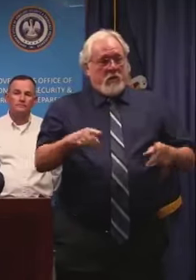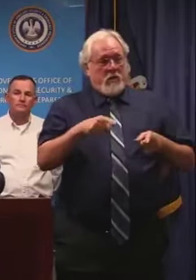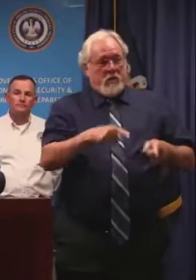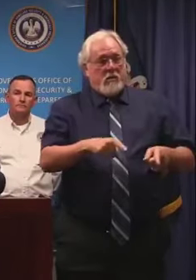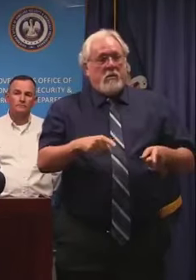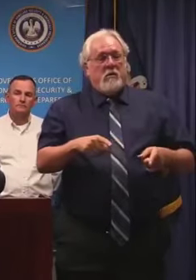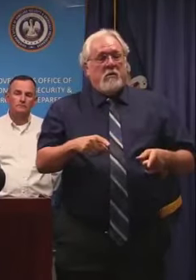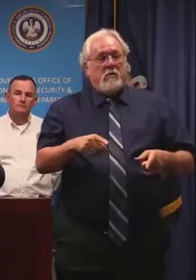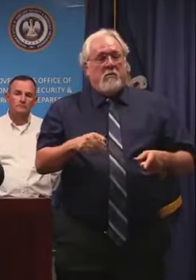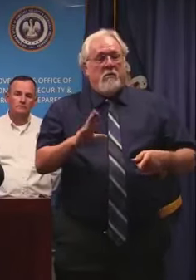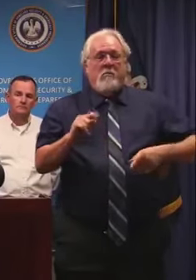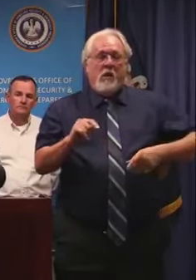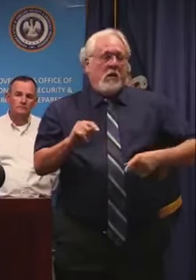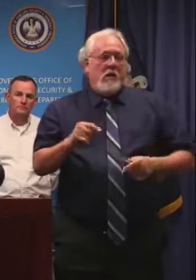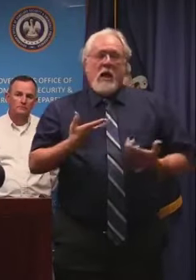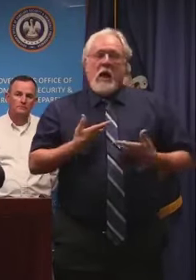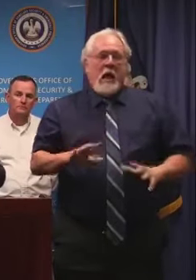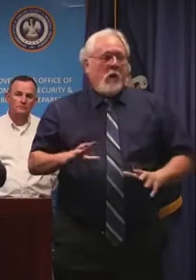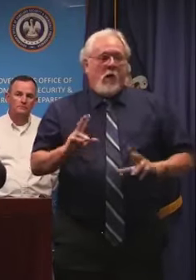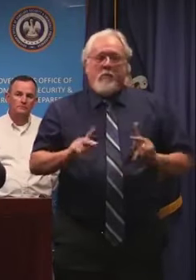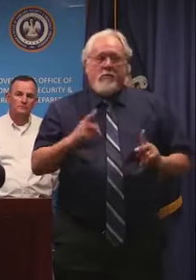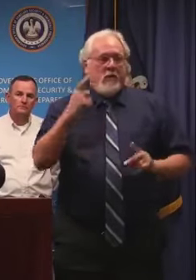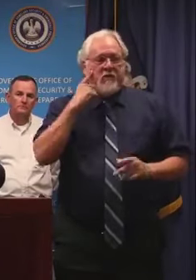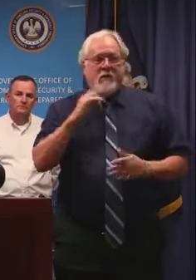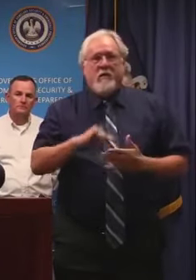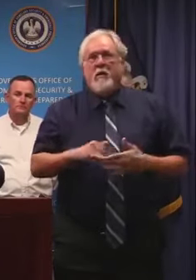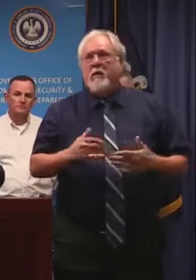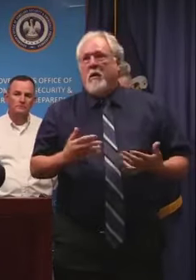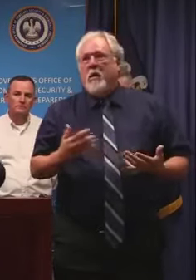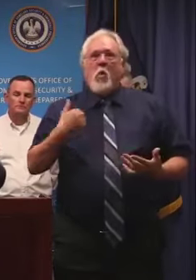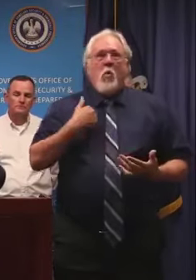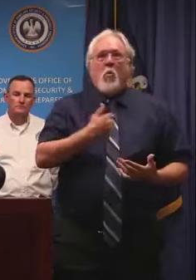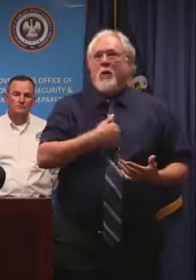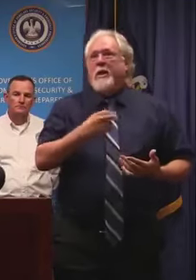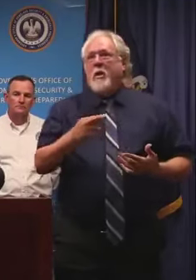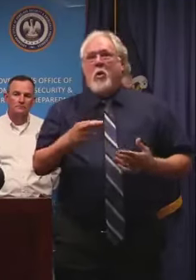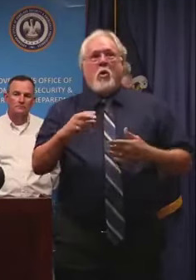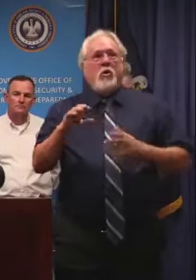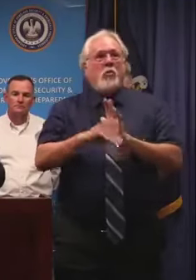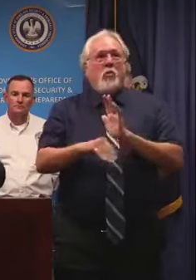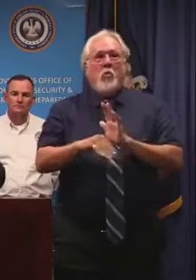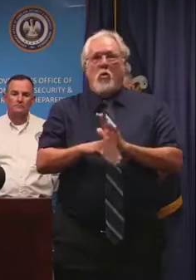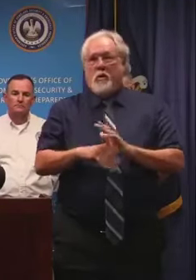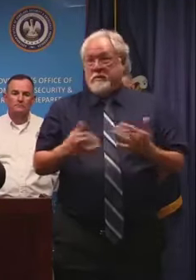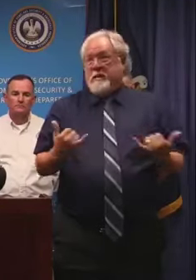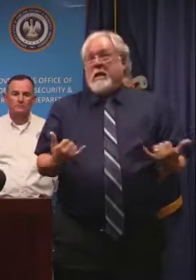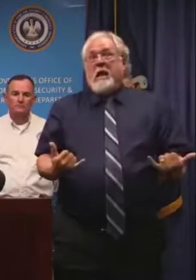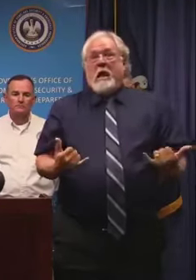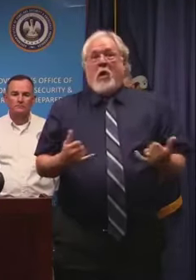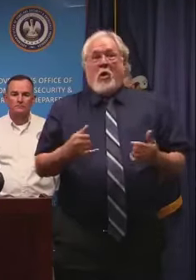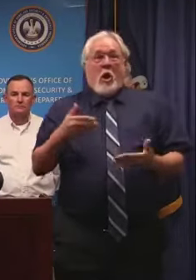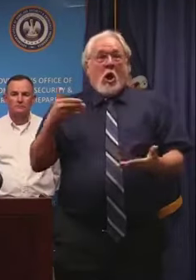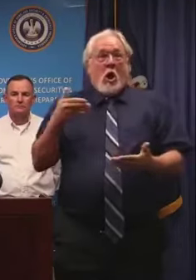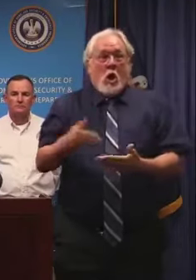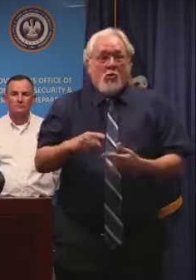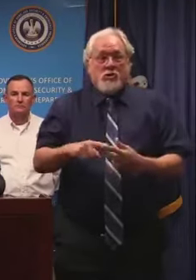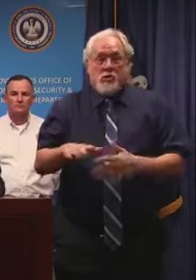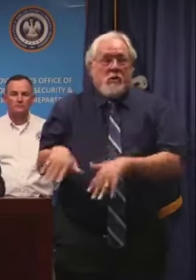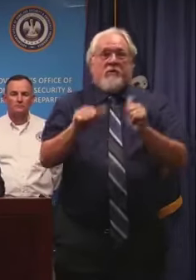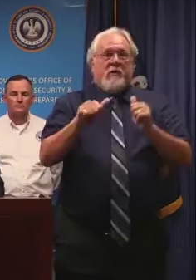But I don't want anybody to think that we or the city of New Orleans at this time is close to pulling the trigger